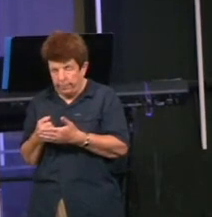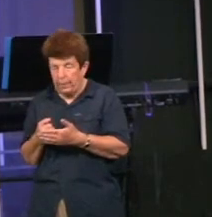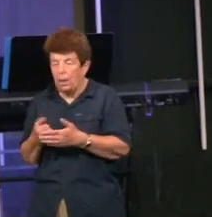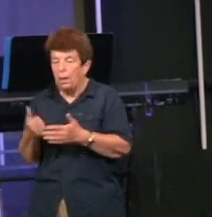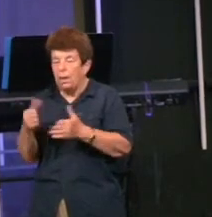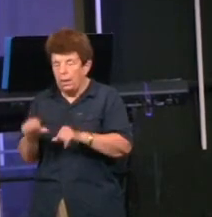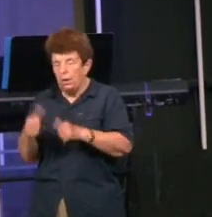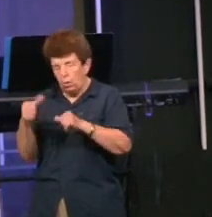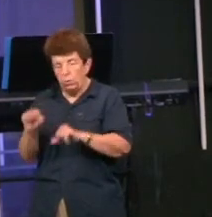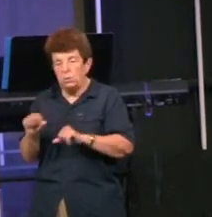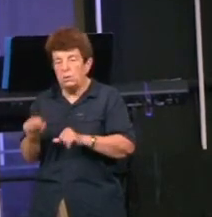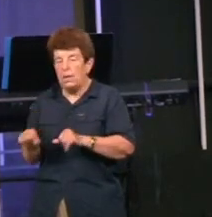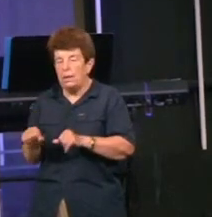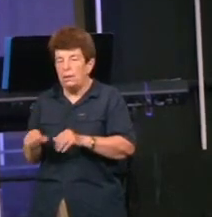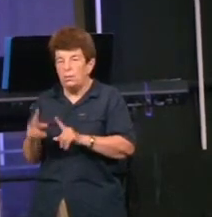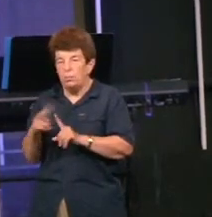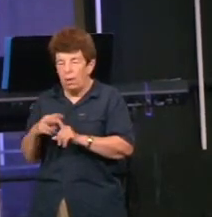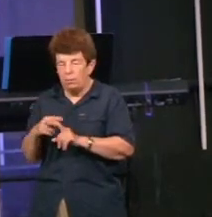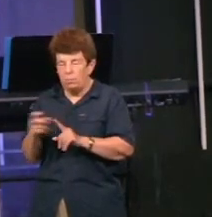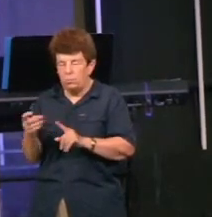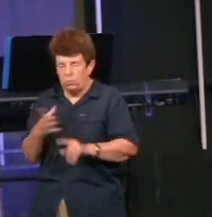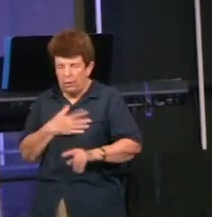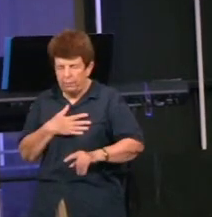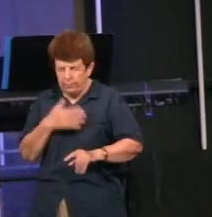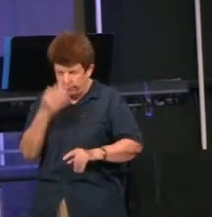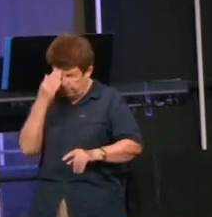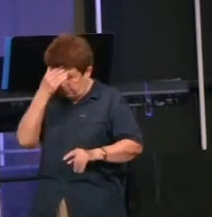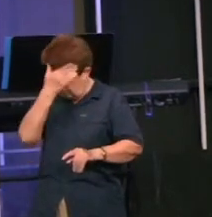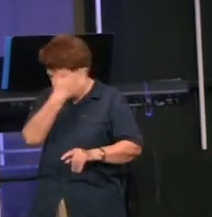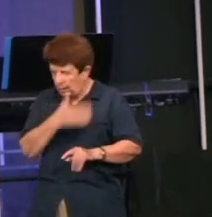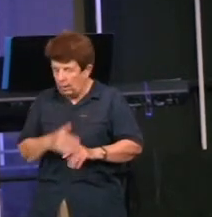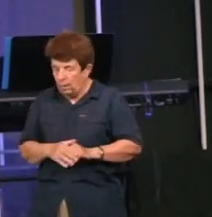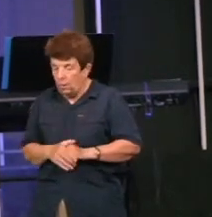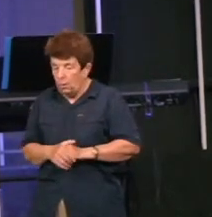and he applied it to himself.